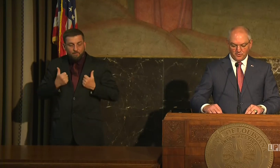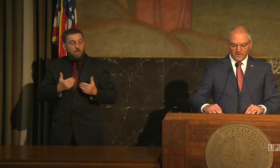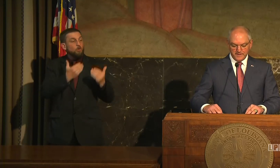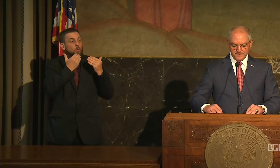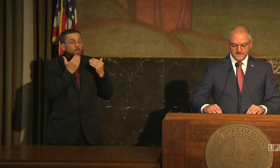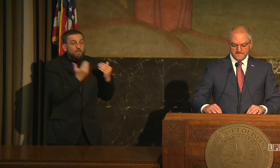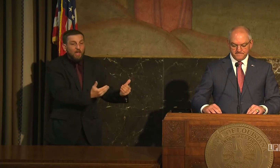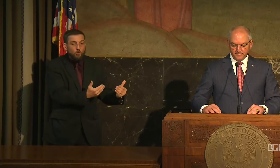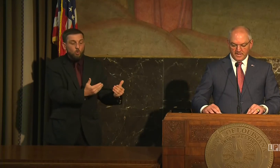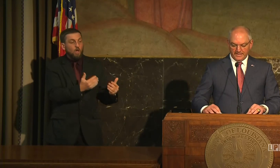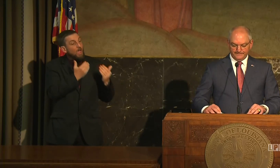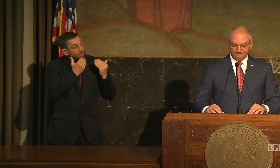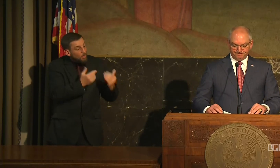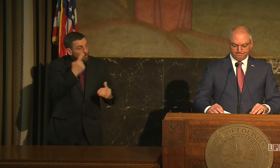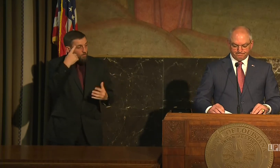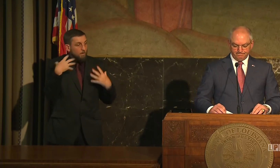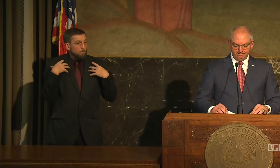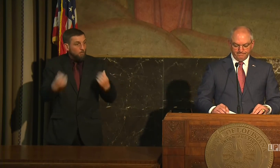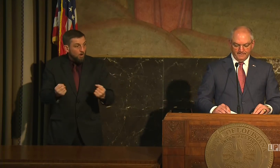your story.